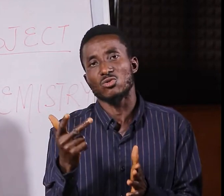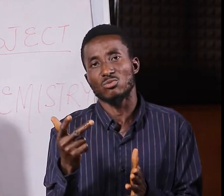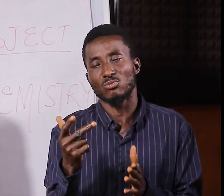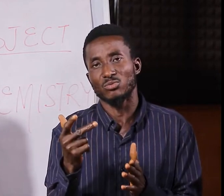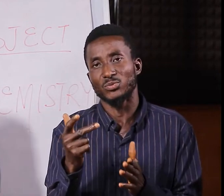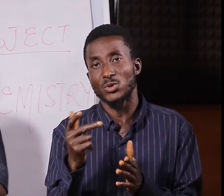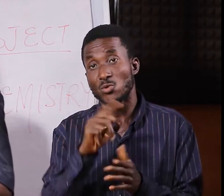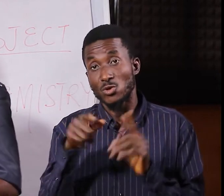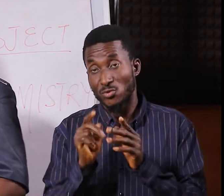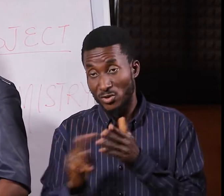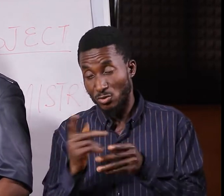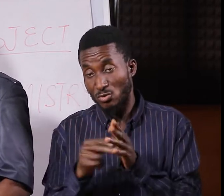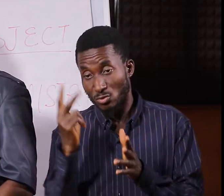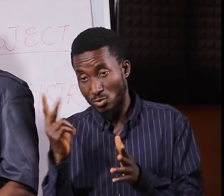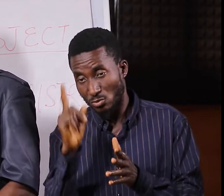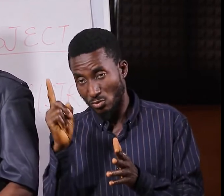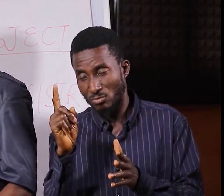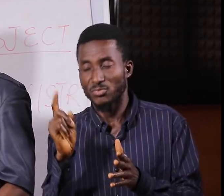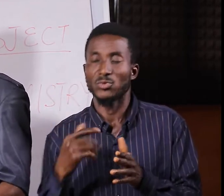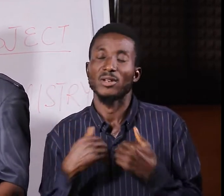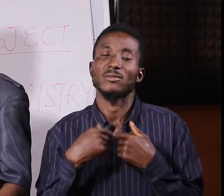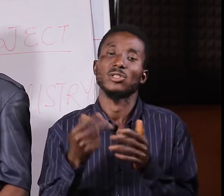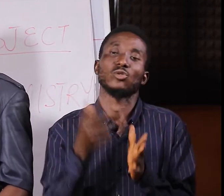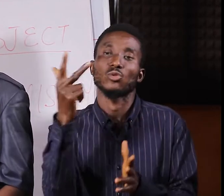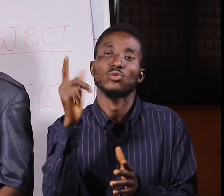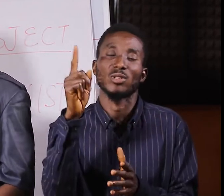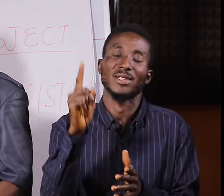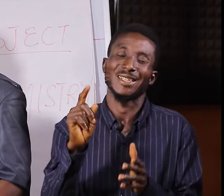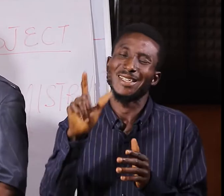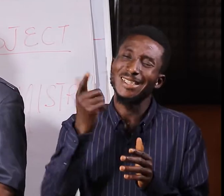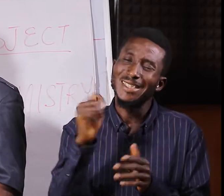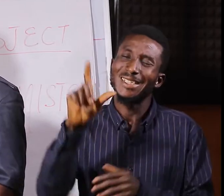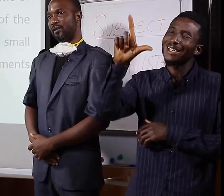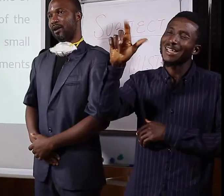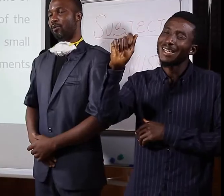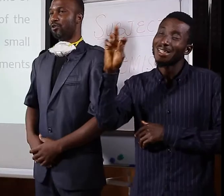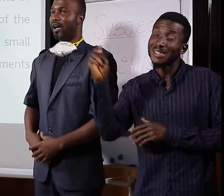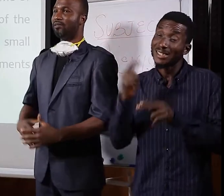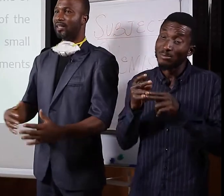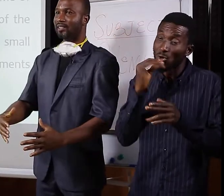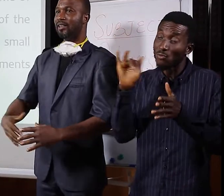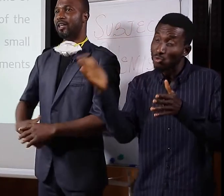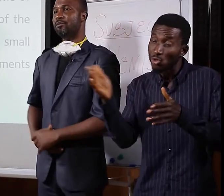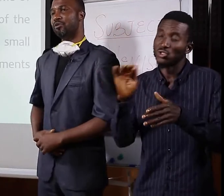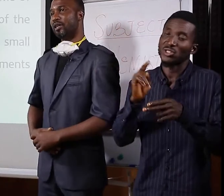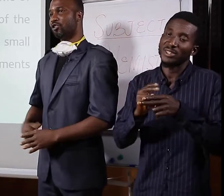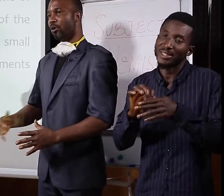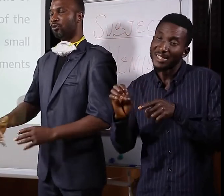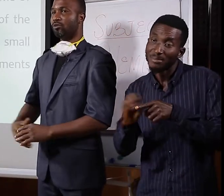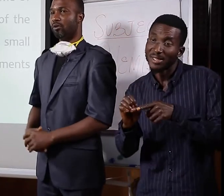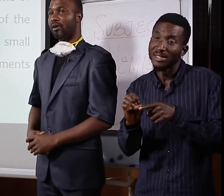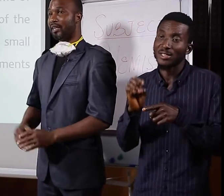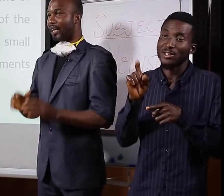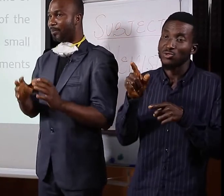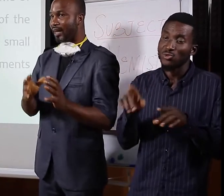you have exhausted the two options I mentioned earlier, then you have to go through the Latin name of those elements. And when you have the Latin name, you take the